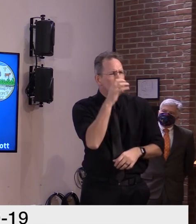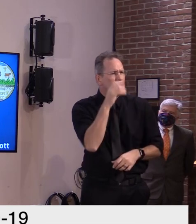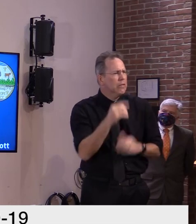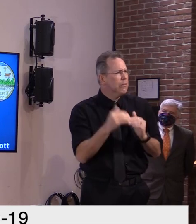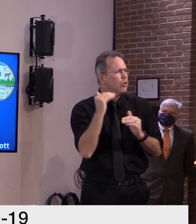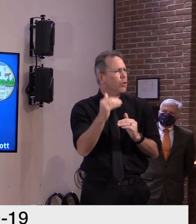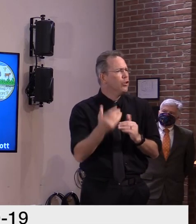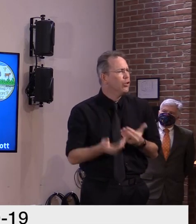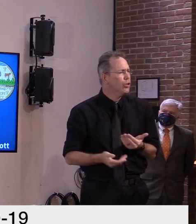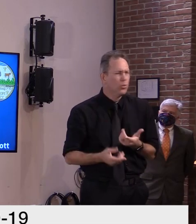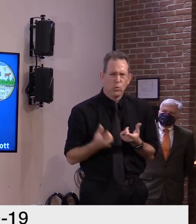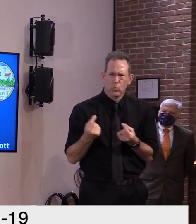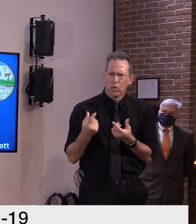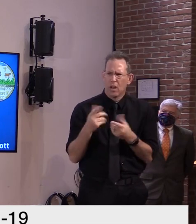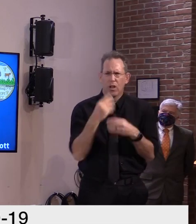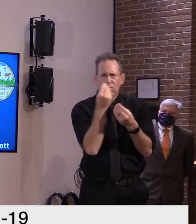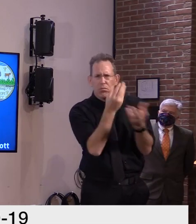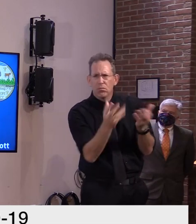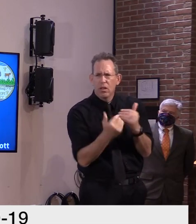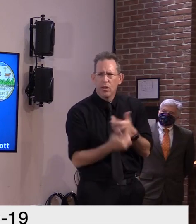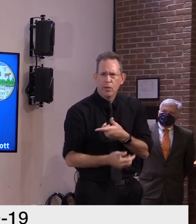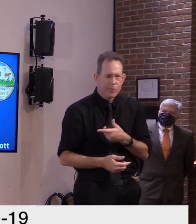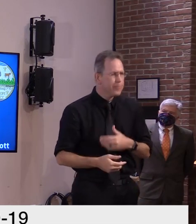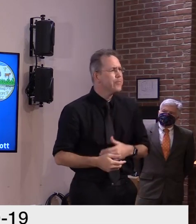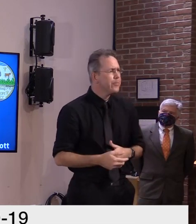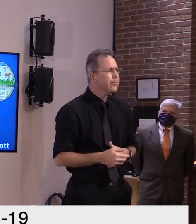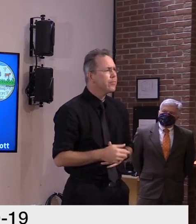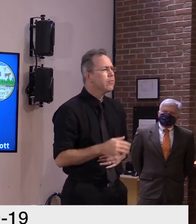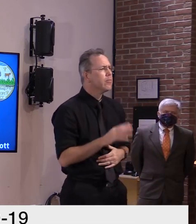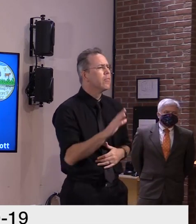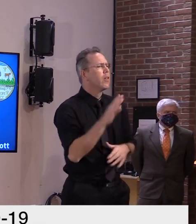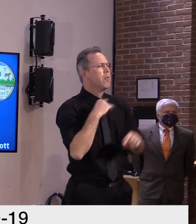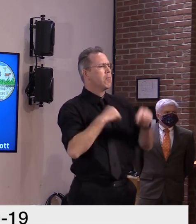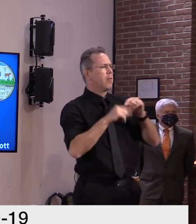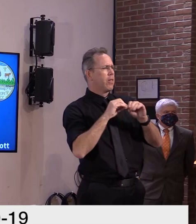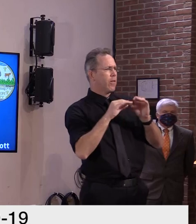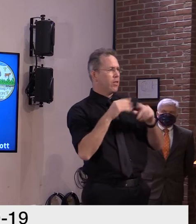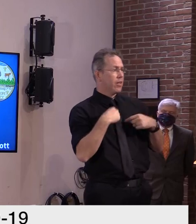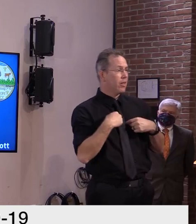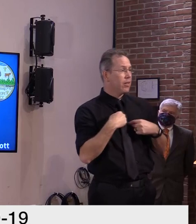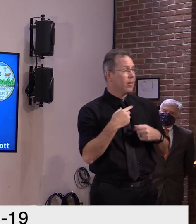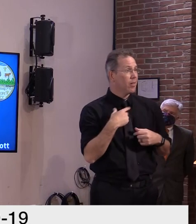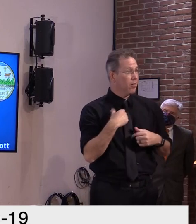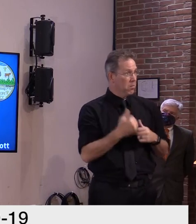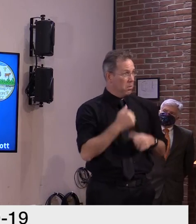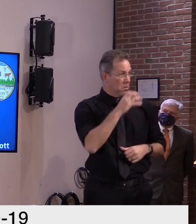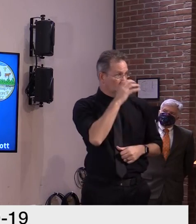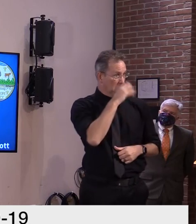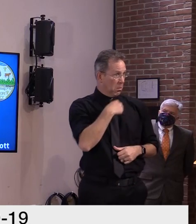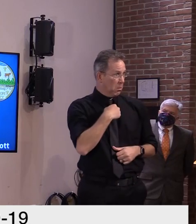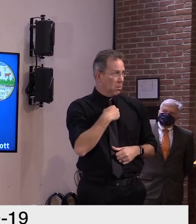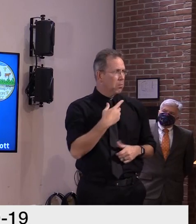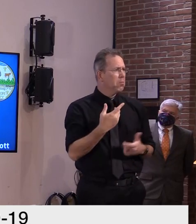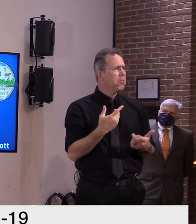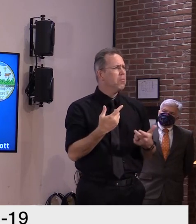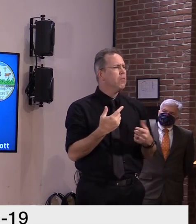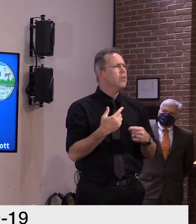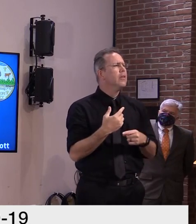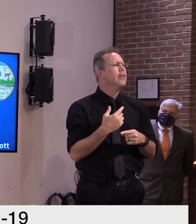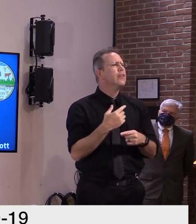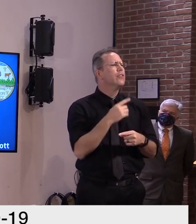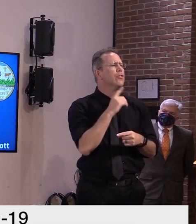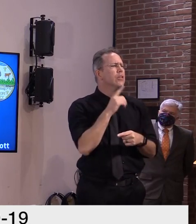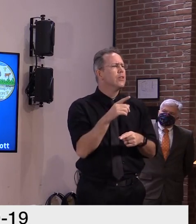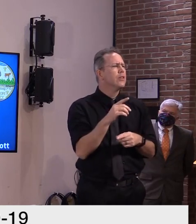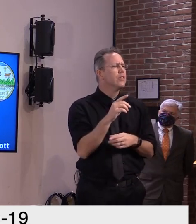let me be clear that the thing that's most restrictive is what Deputy Secretary Brady was talking about with regard